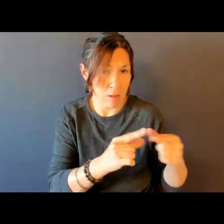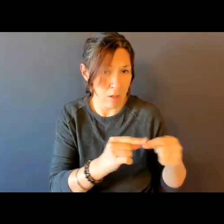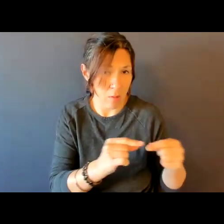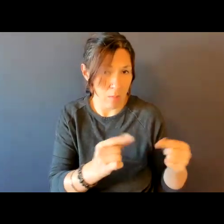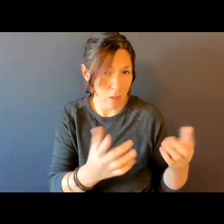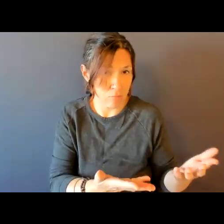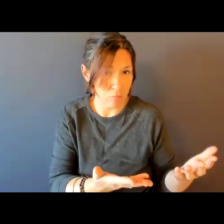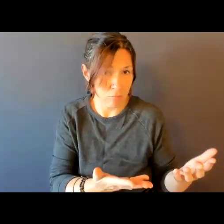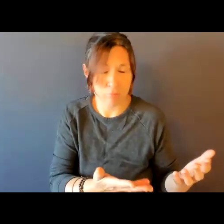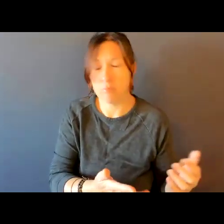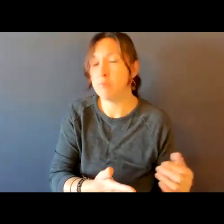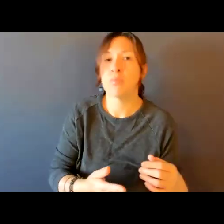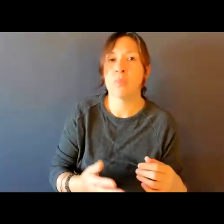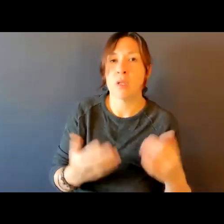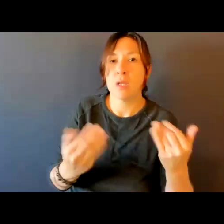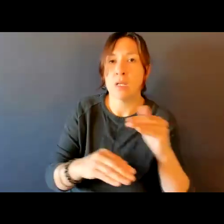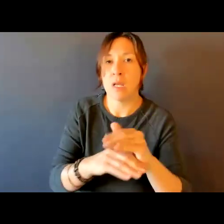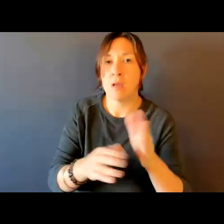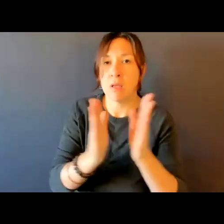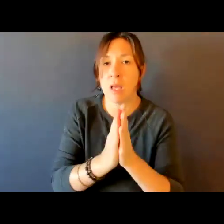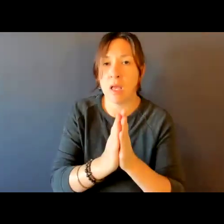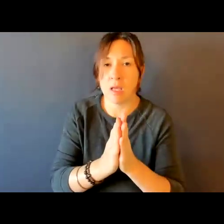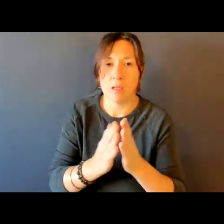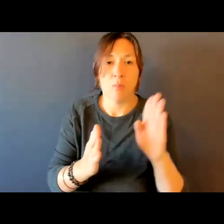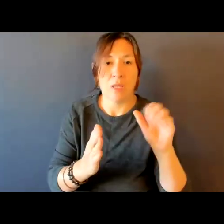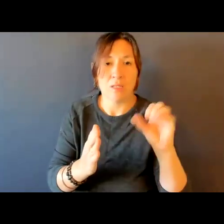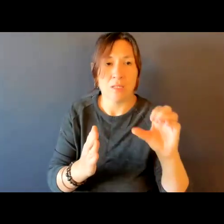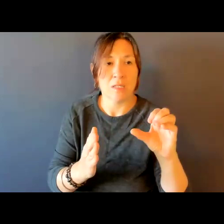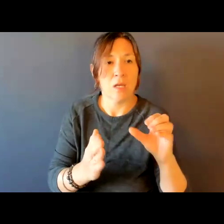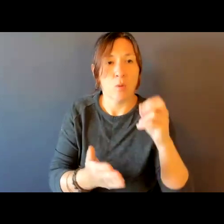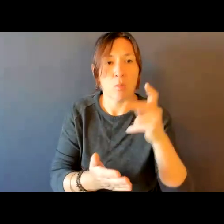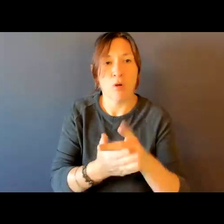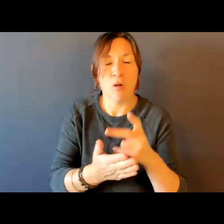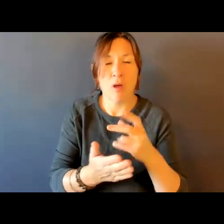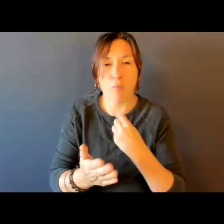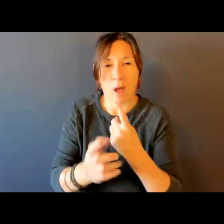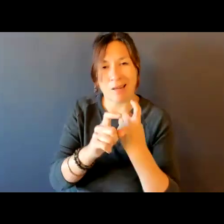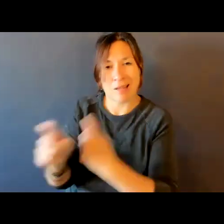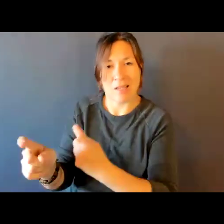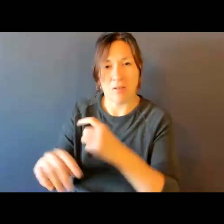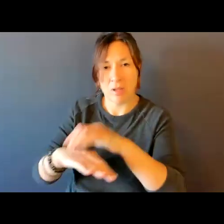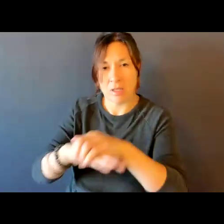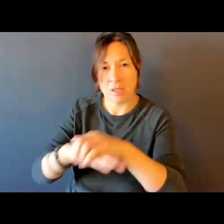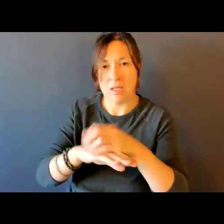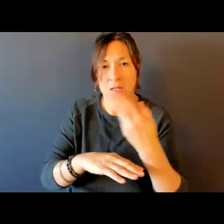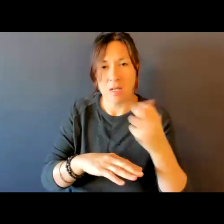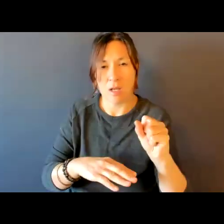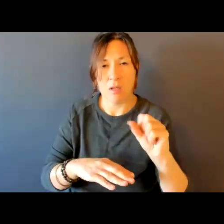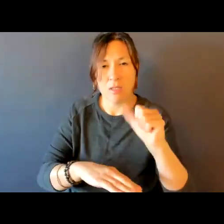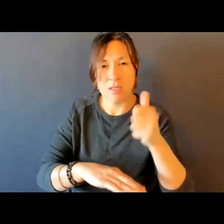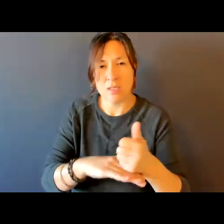Thank you. Tonight, we are asking the school committee to approve a gift to English High School to establish 2 scholarships